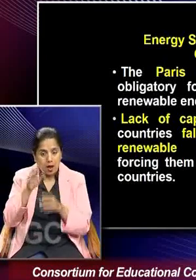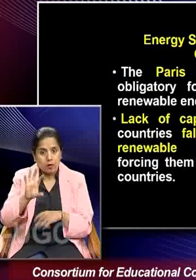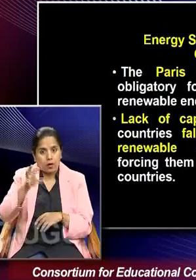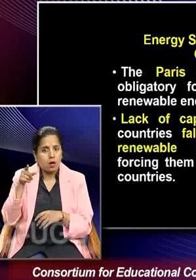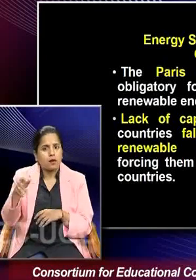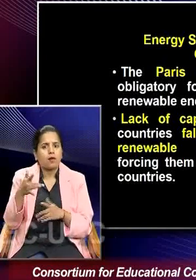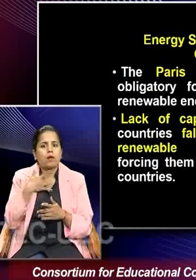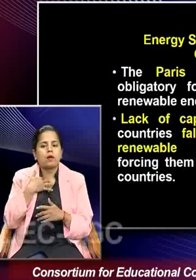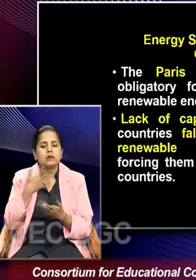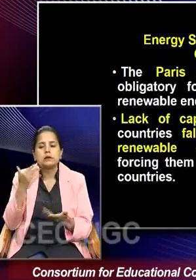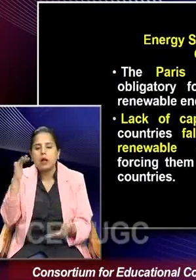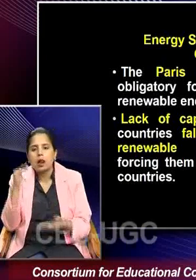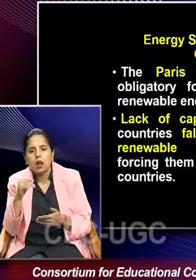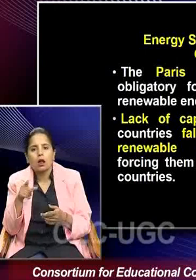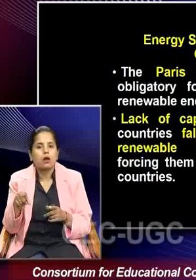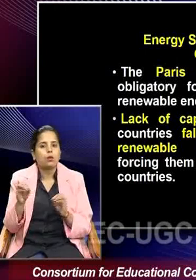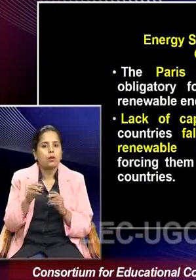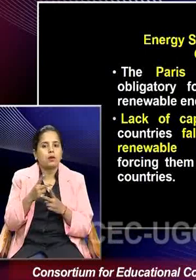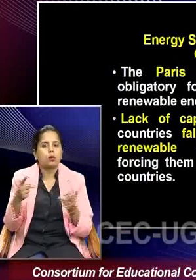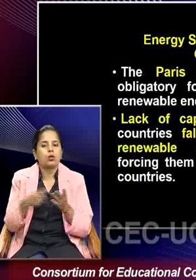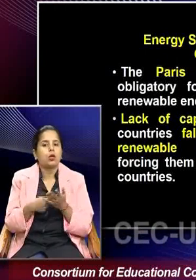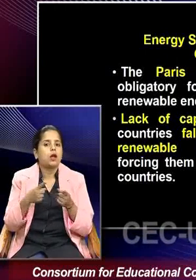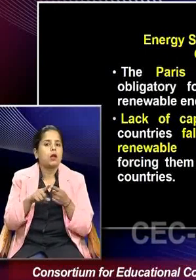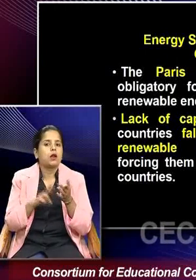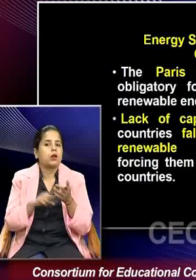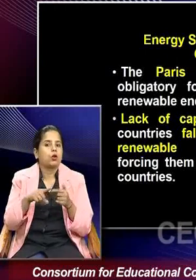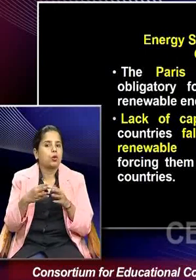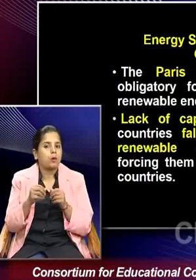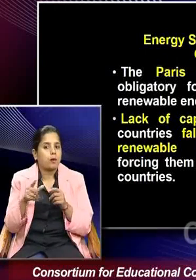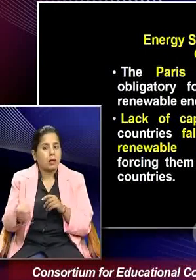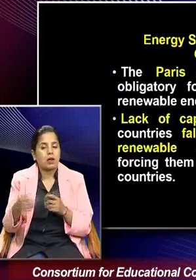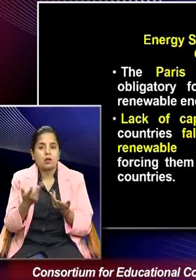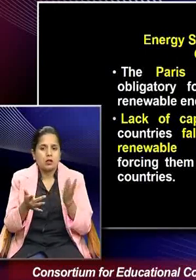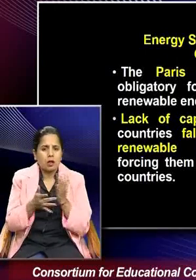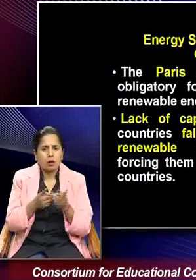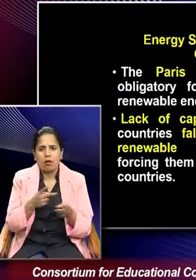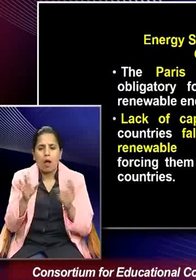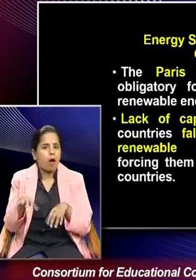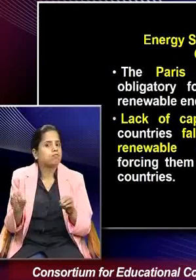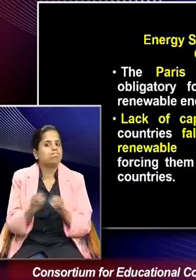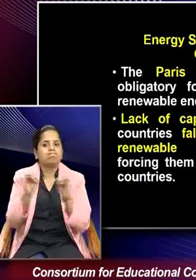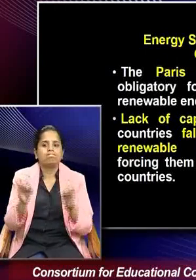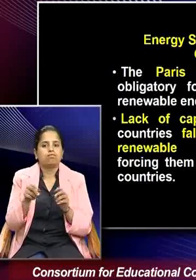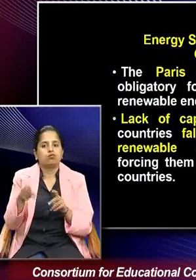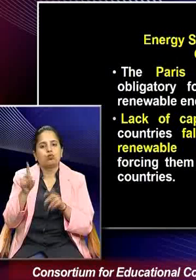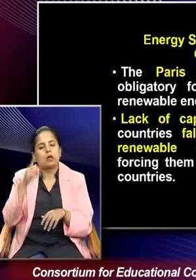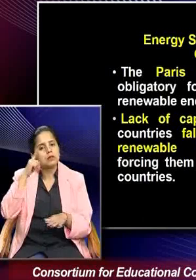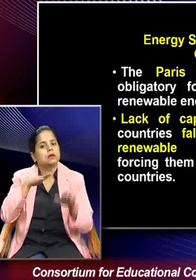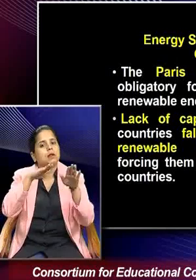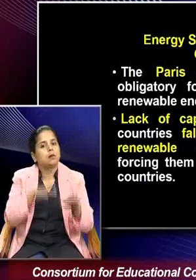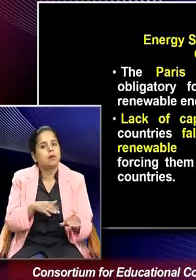of indigenous renewable resource technologies. Therefore, they need to rely